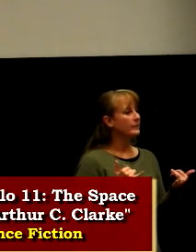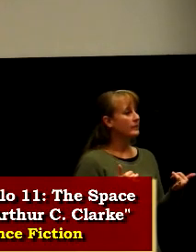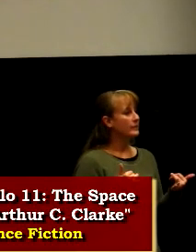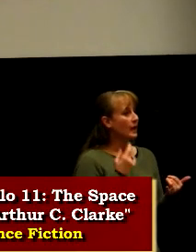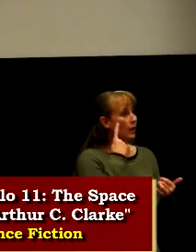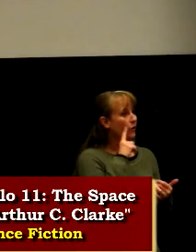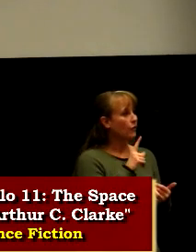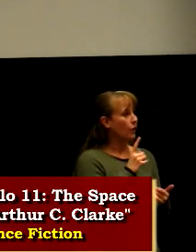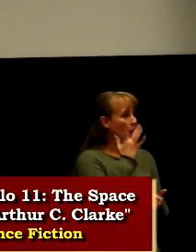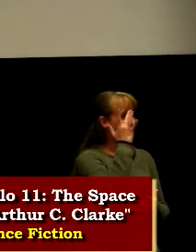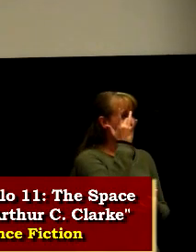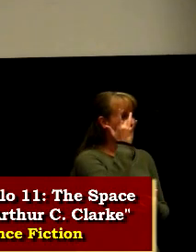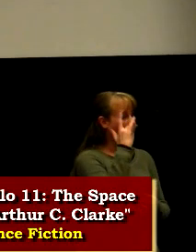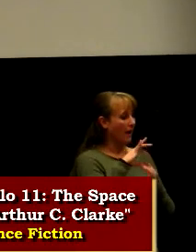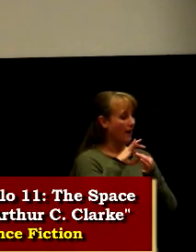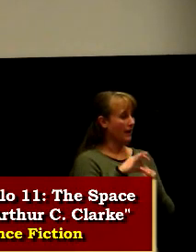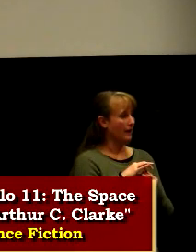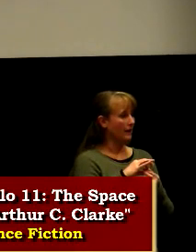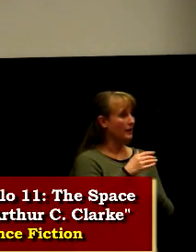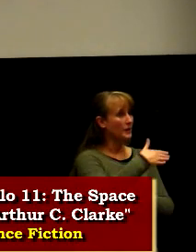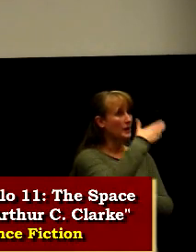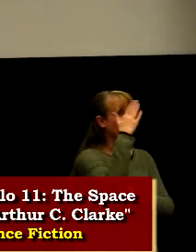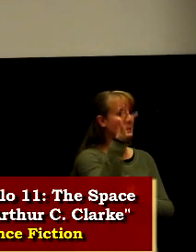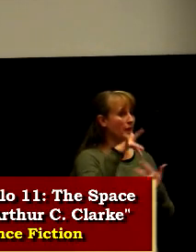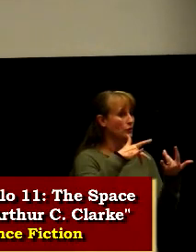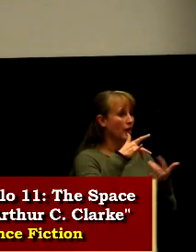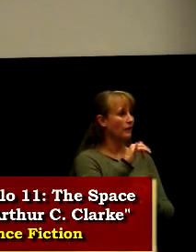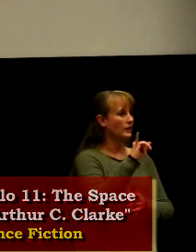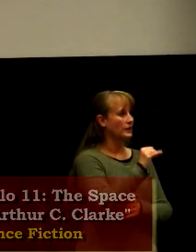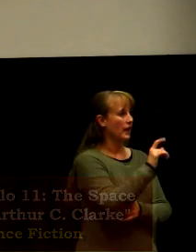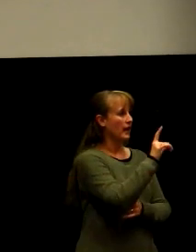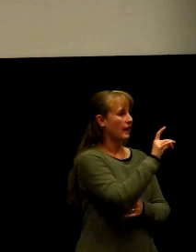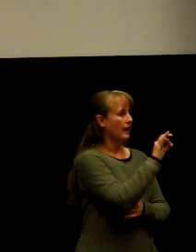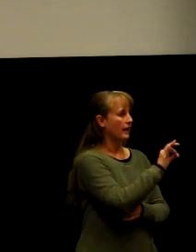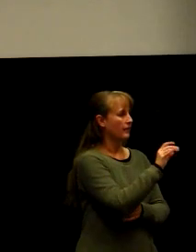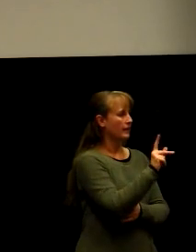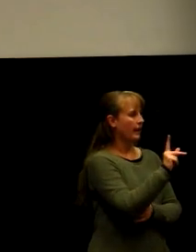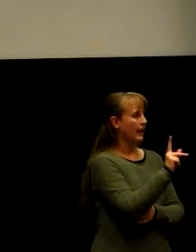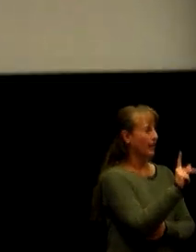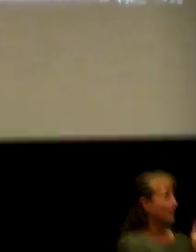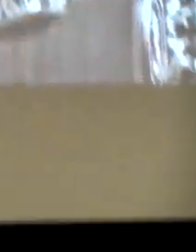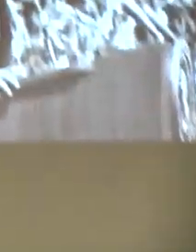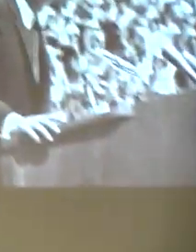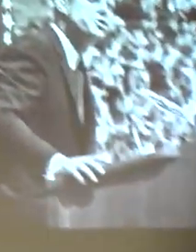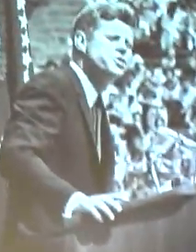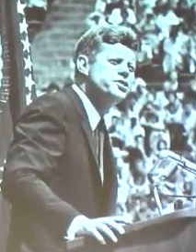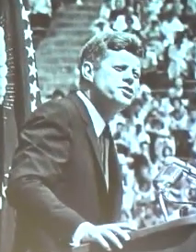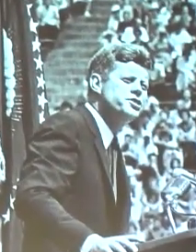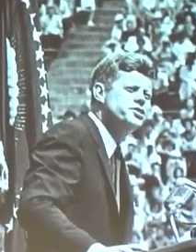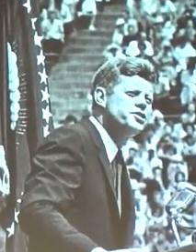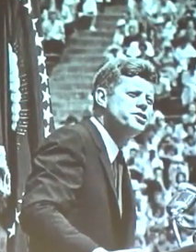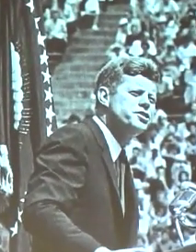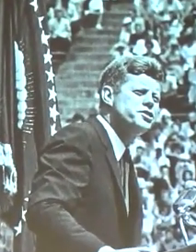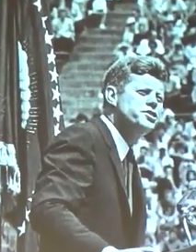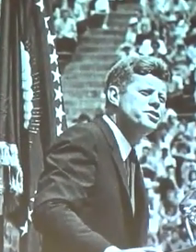Regarding the whys of space travel, JFK, John F. Kennedy, in his famous speech of 1962,